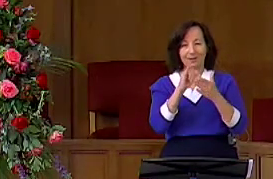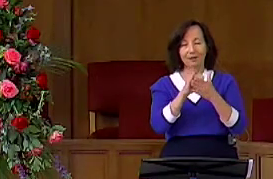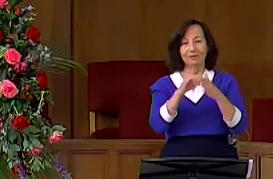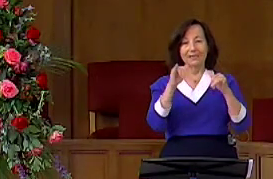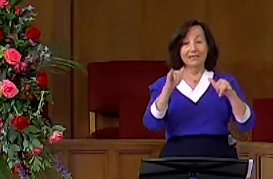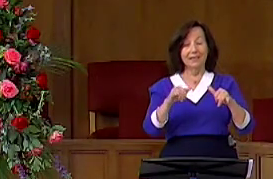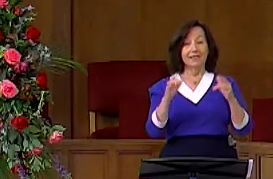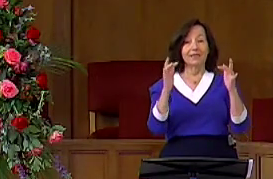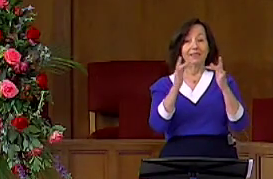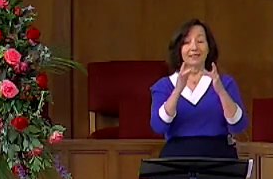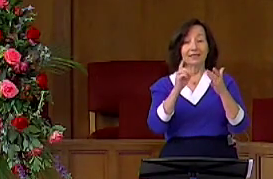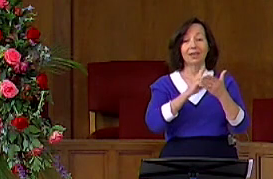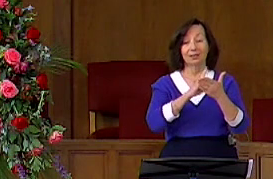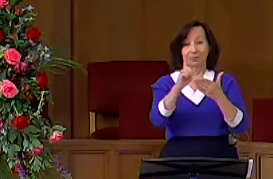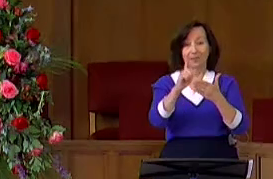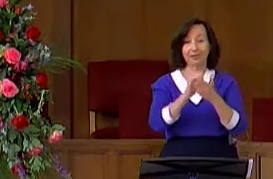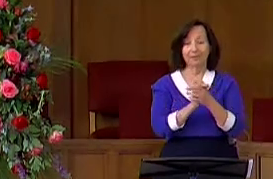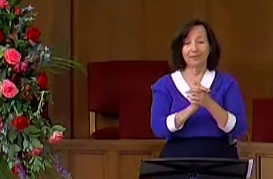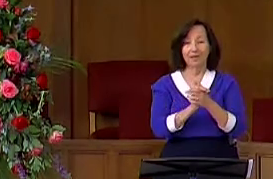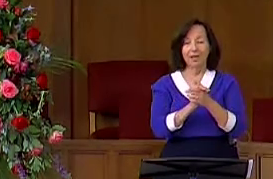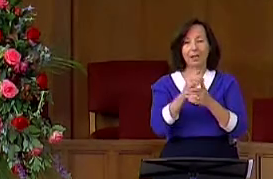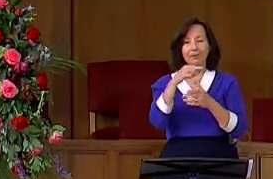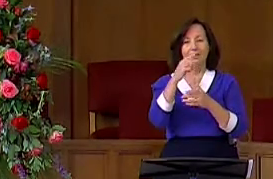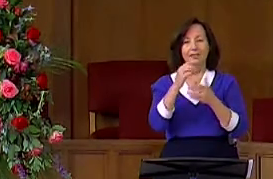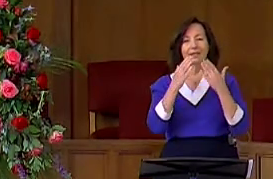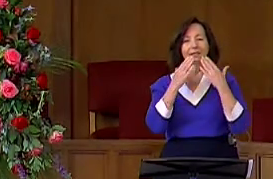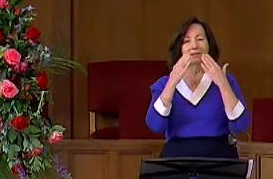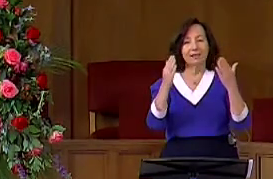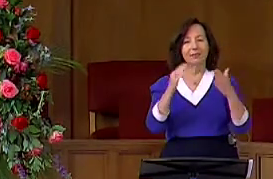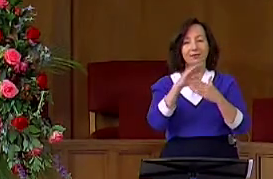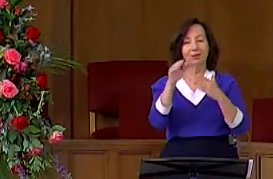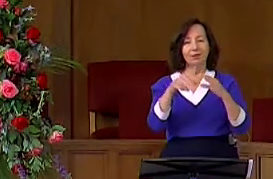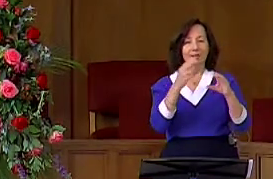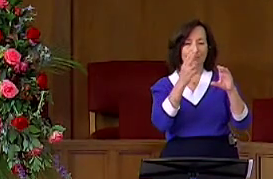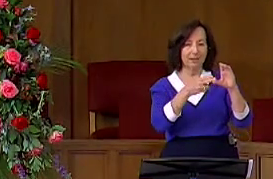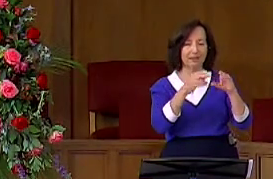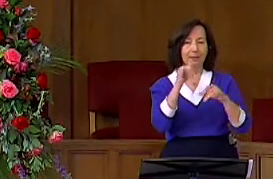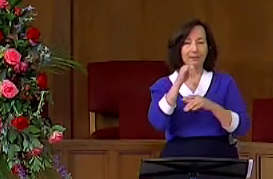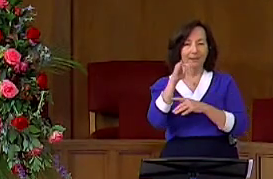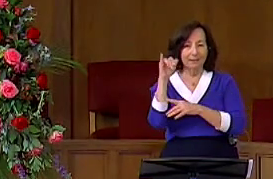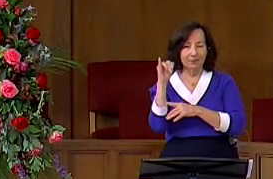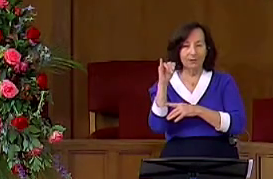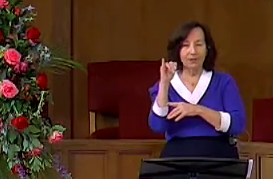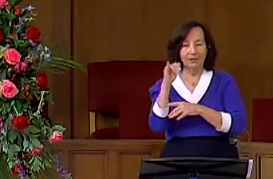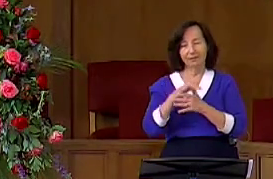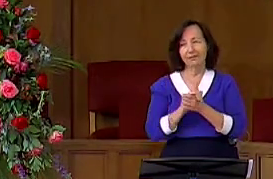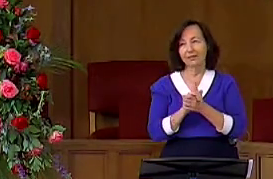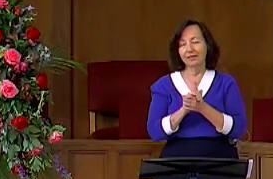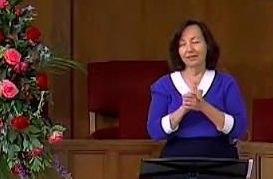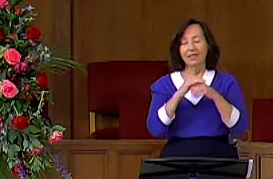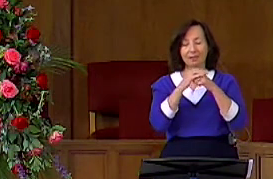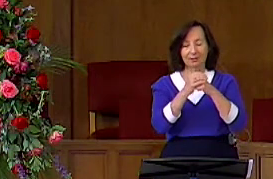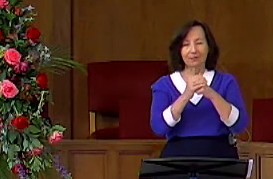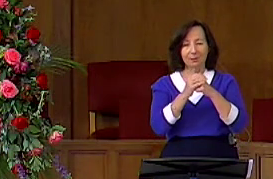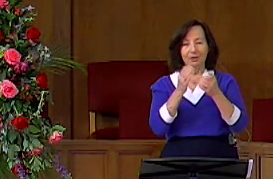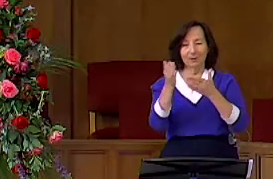connected all week long. Want to say a big thank you to all of you that participated yesterday in the worship